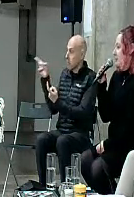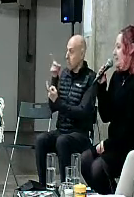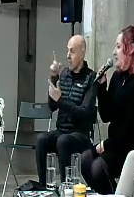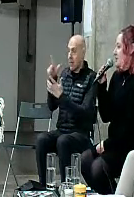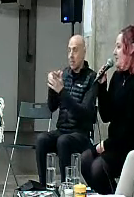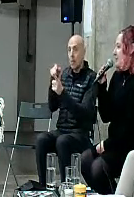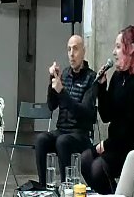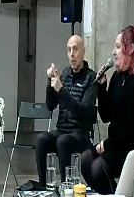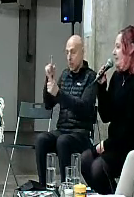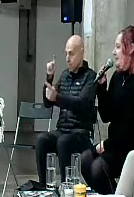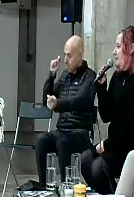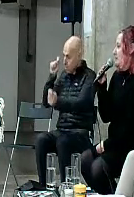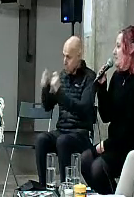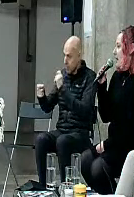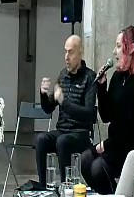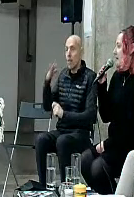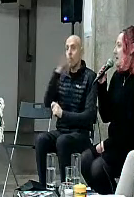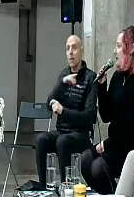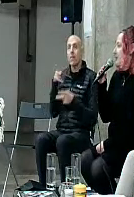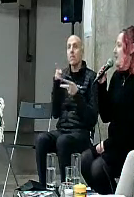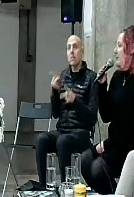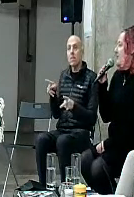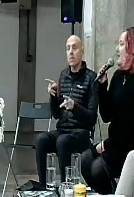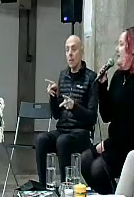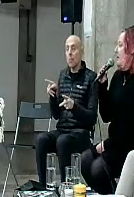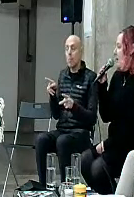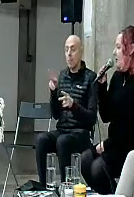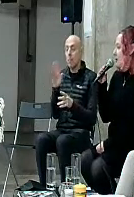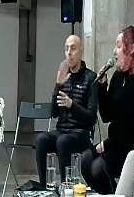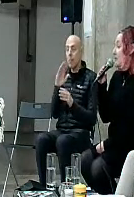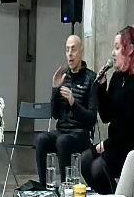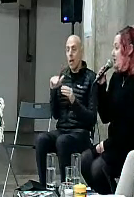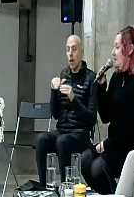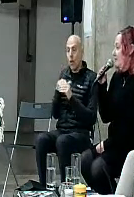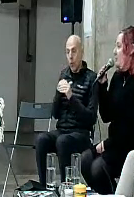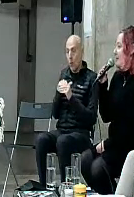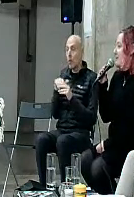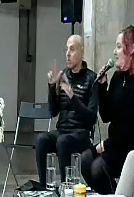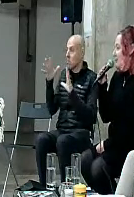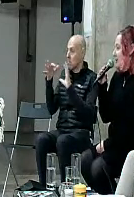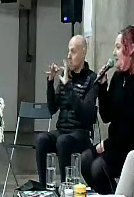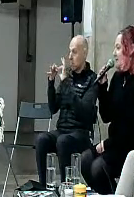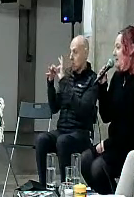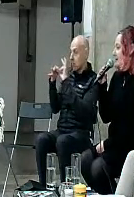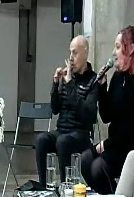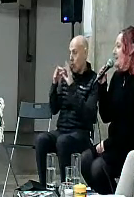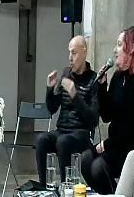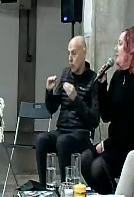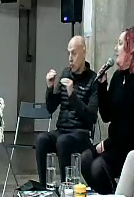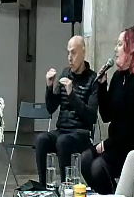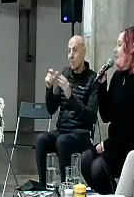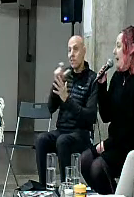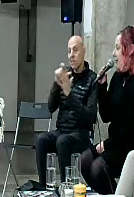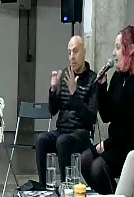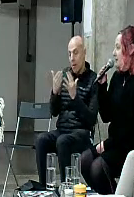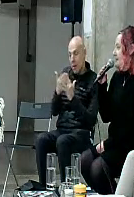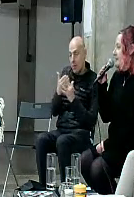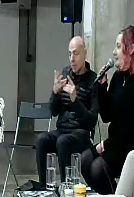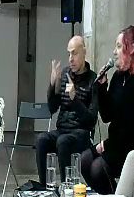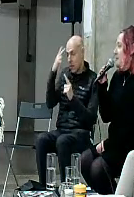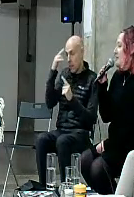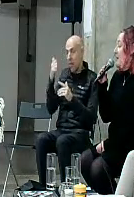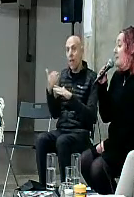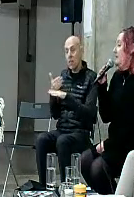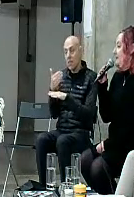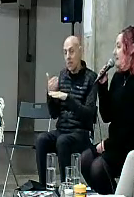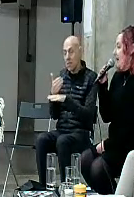and re-implementation of our benefit system, and that includes focusing on co-production with disabled activists, with mental health